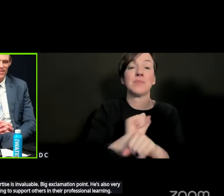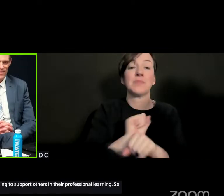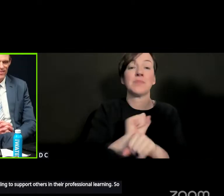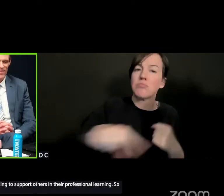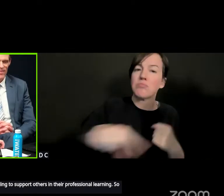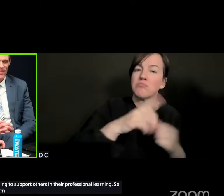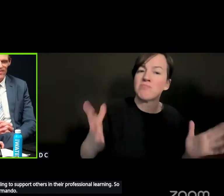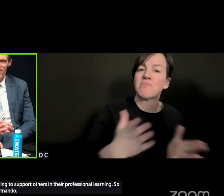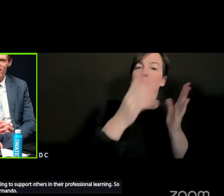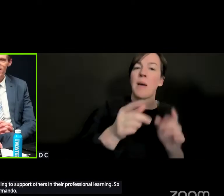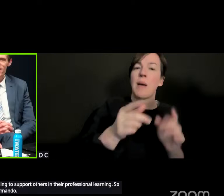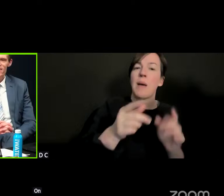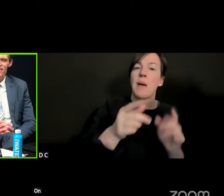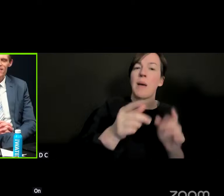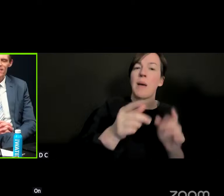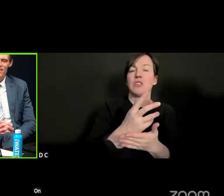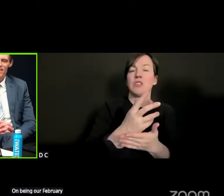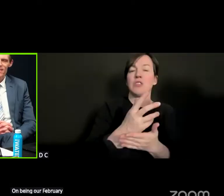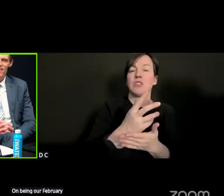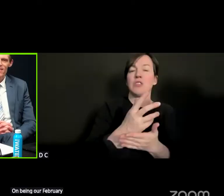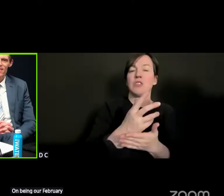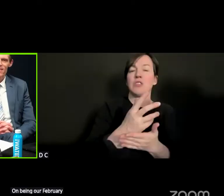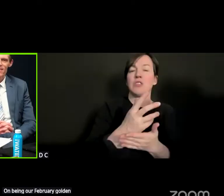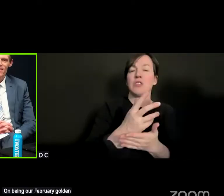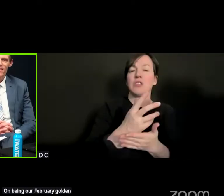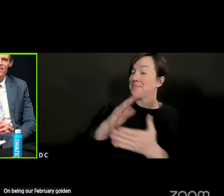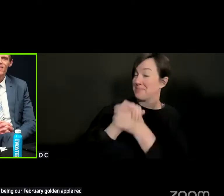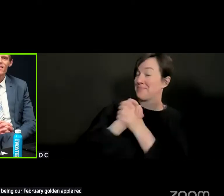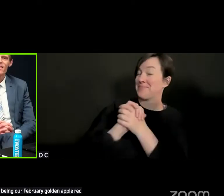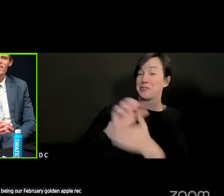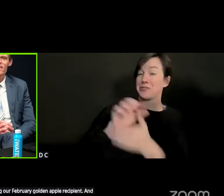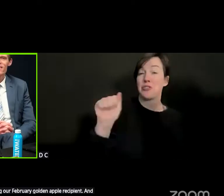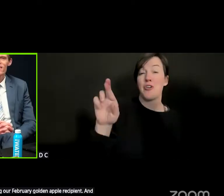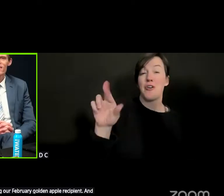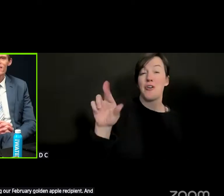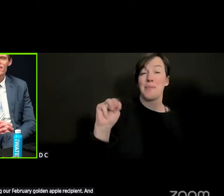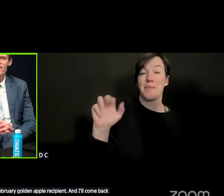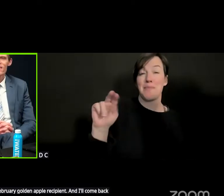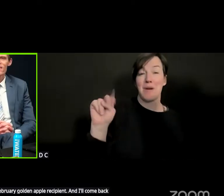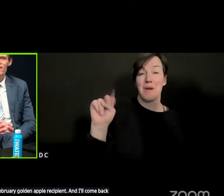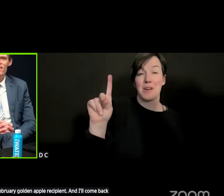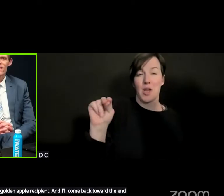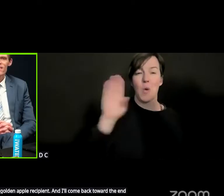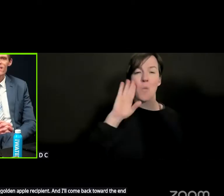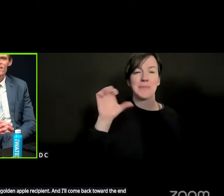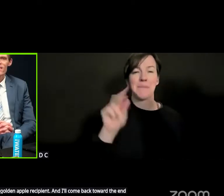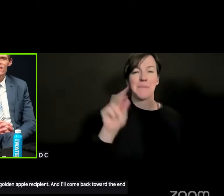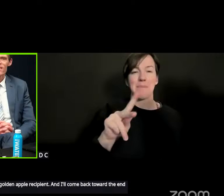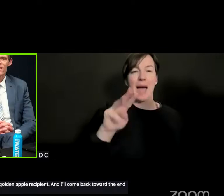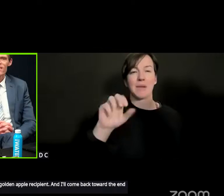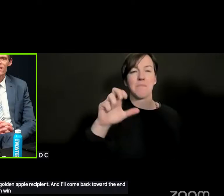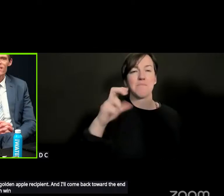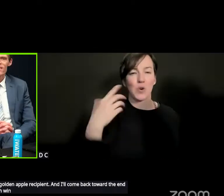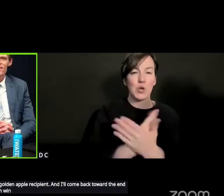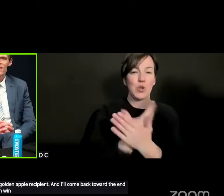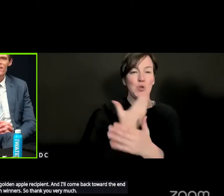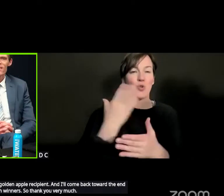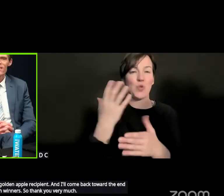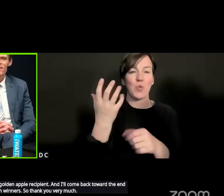Armando on being our February Golden Apple recipient. And I'll come back in March, toward the end of March, with our March winners. So thank you very